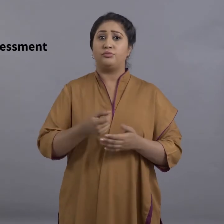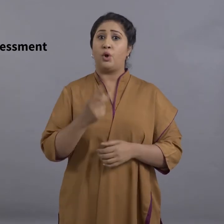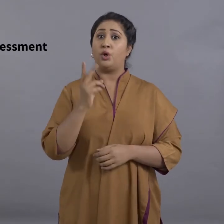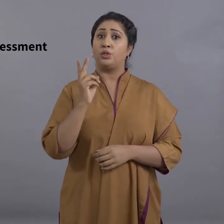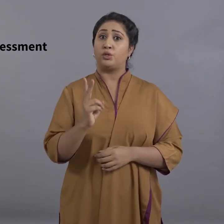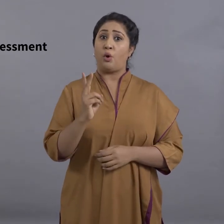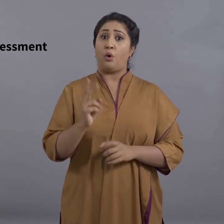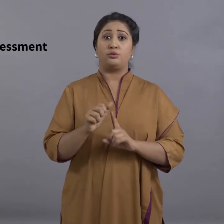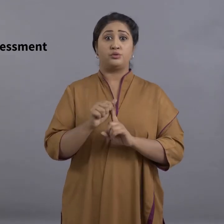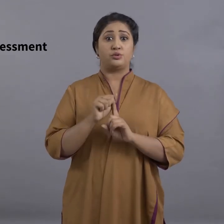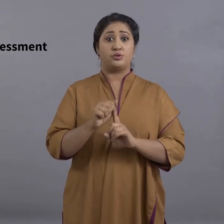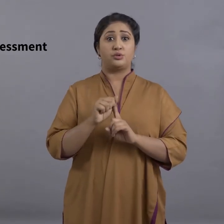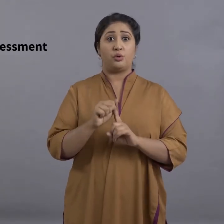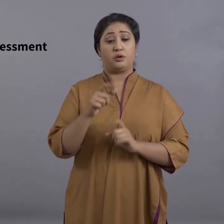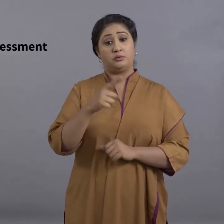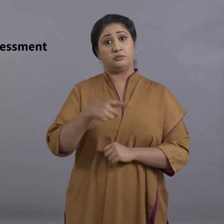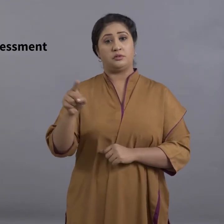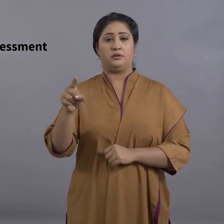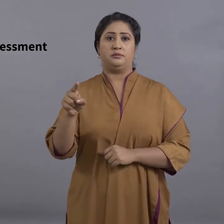Both must be correct.